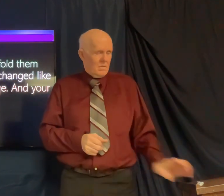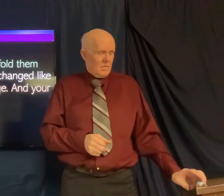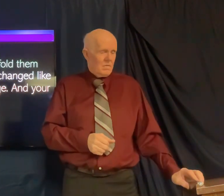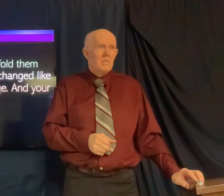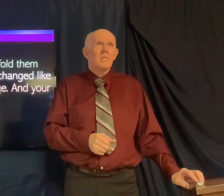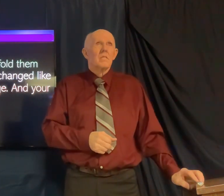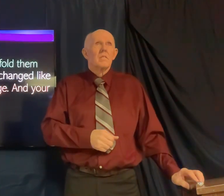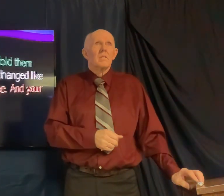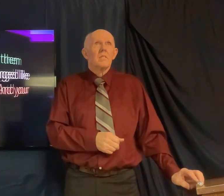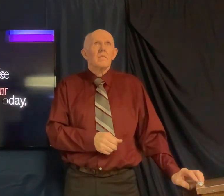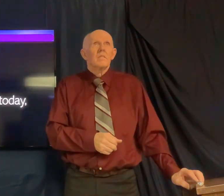forever.